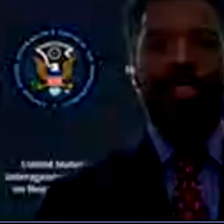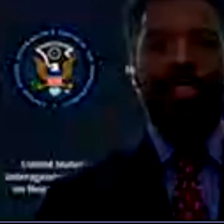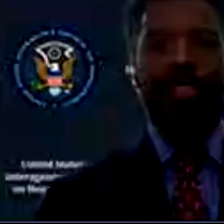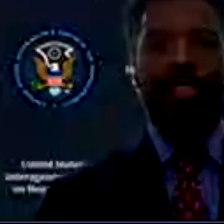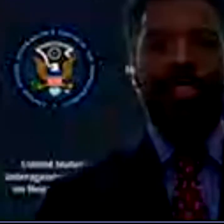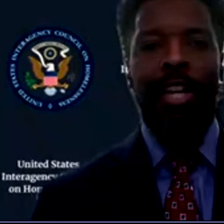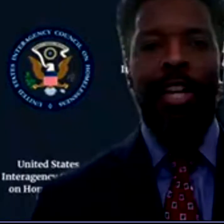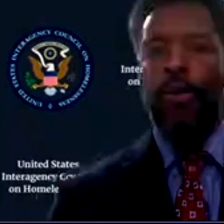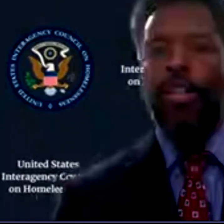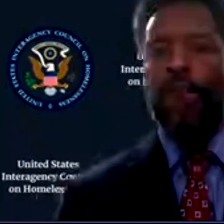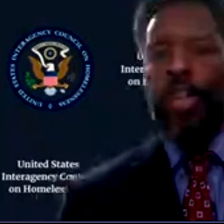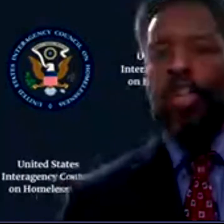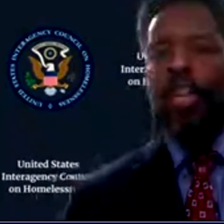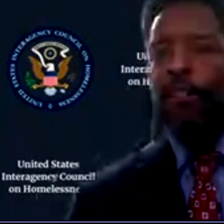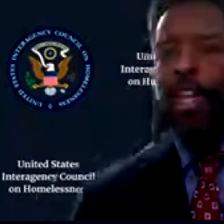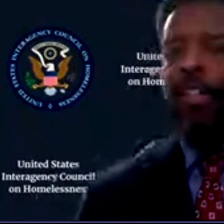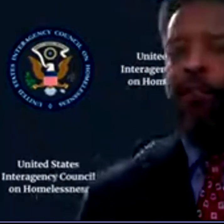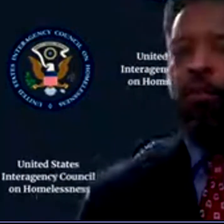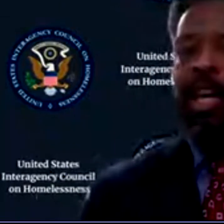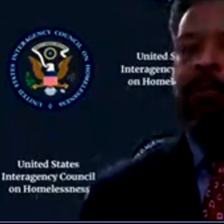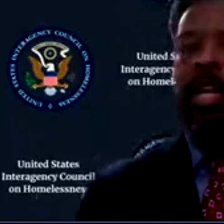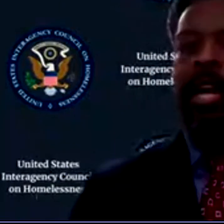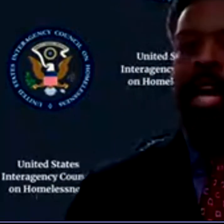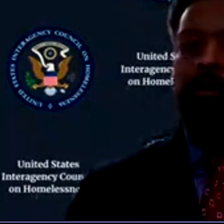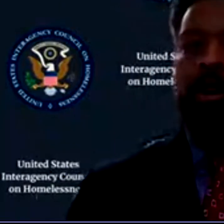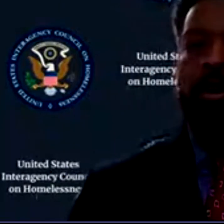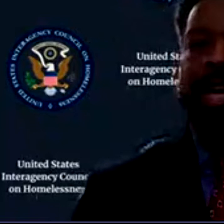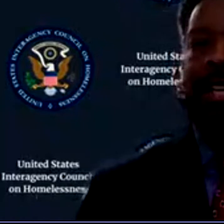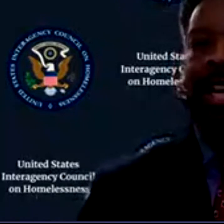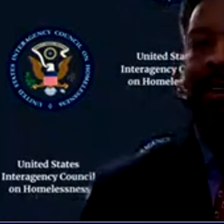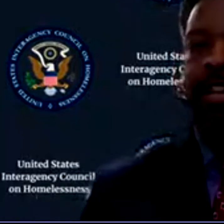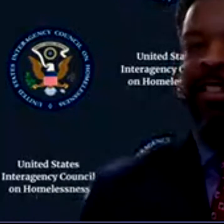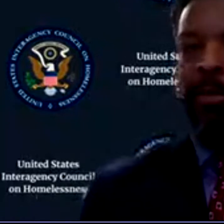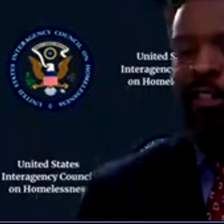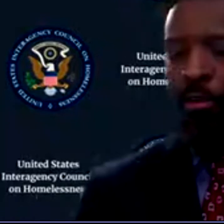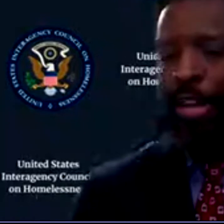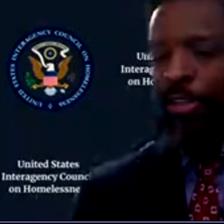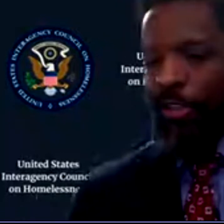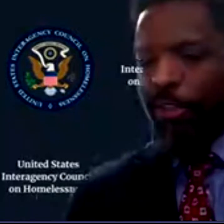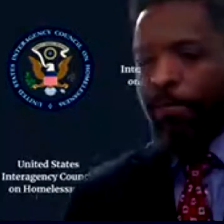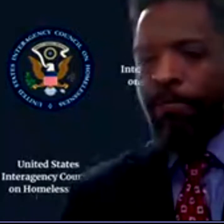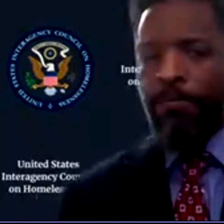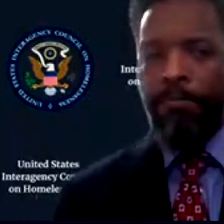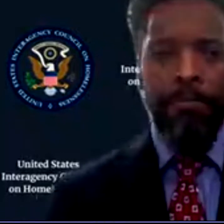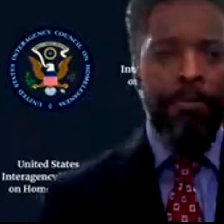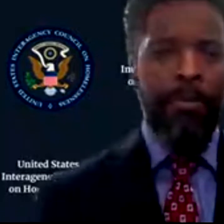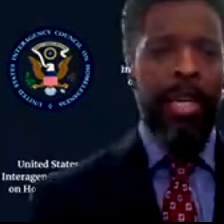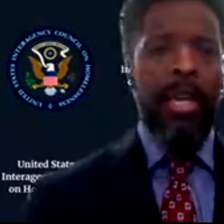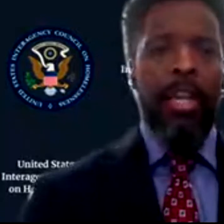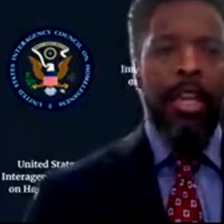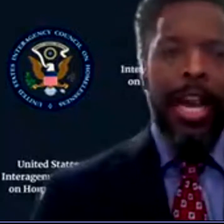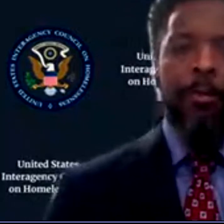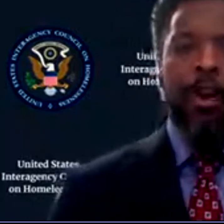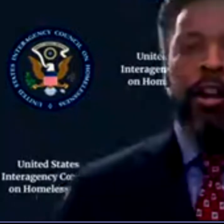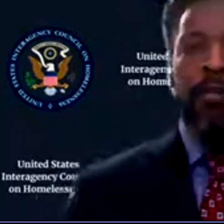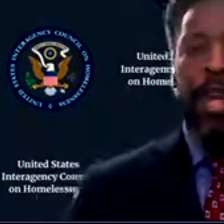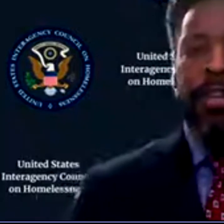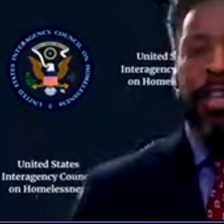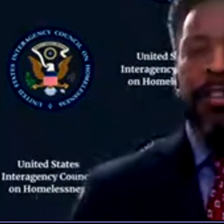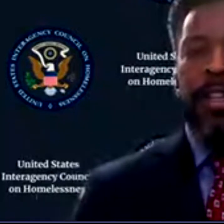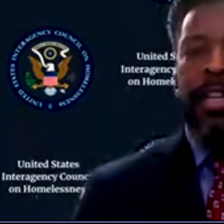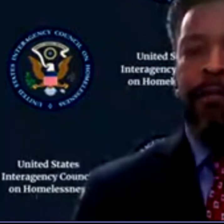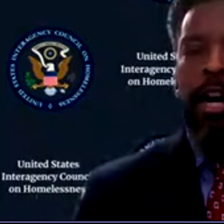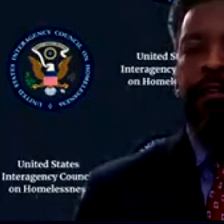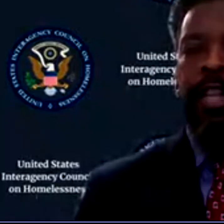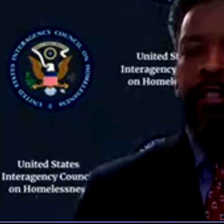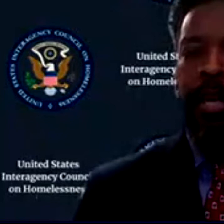using resources in the most efficient and effective way and employing evidence-based practices. The latter part